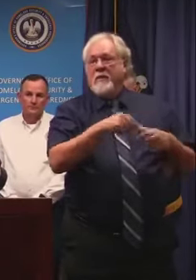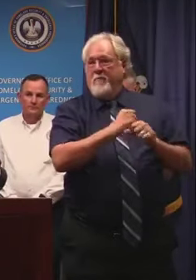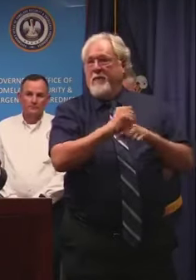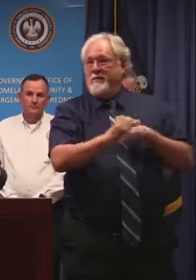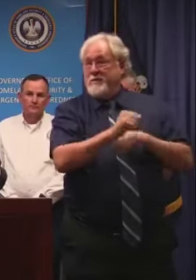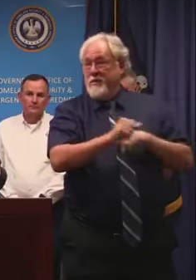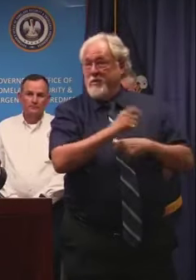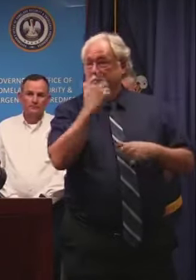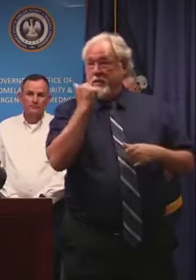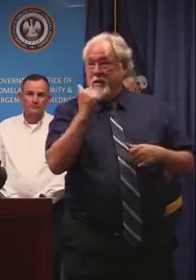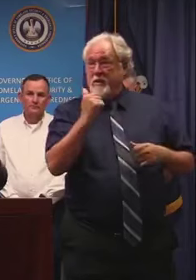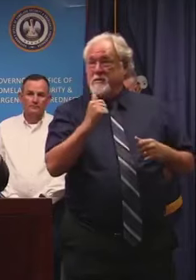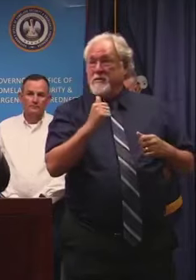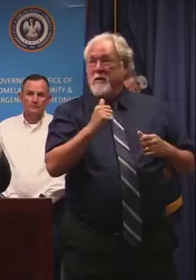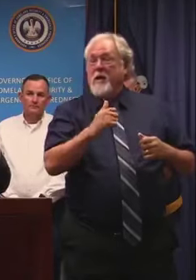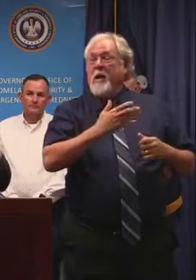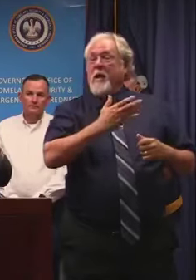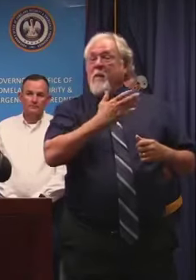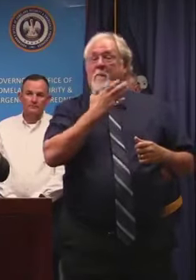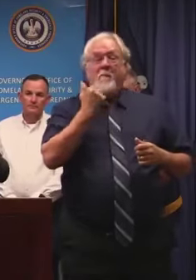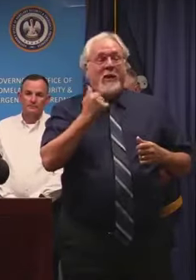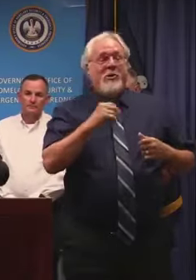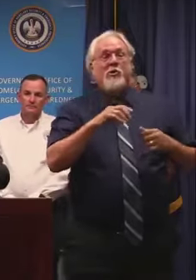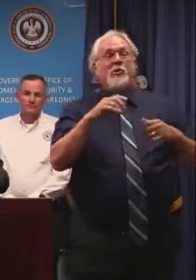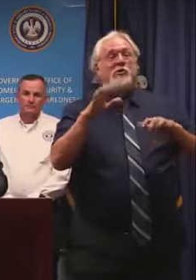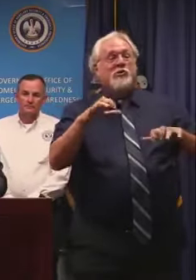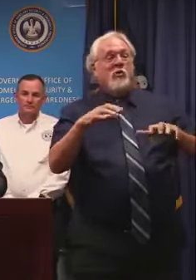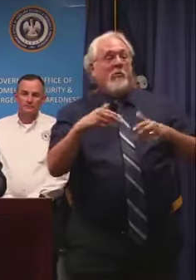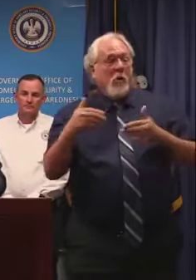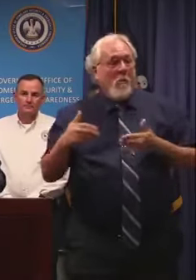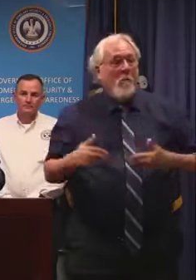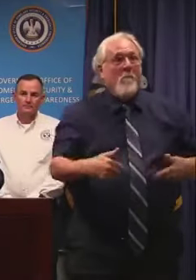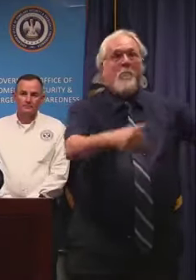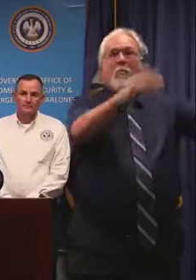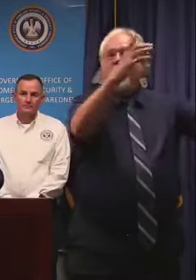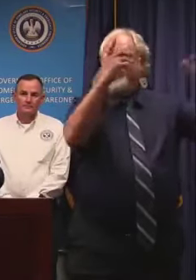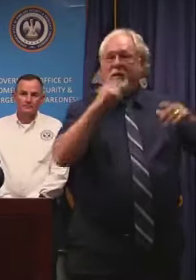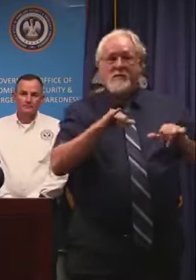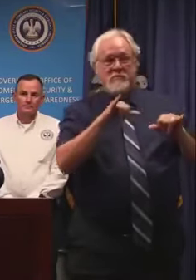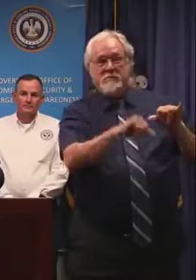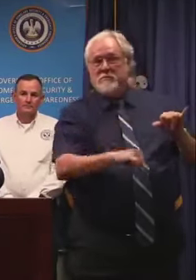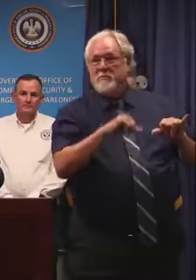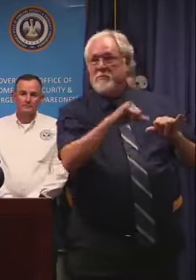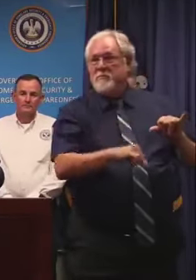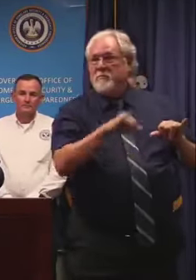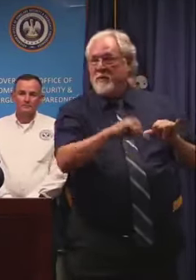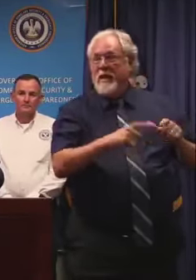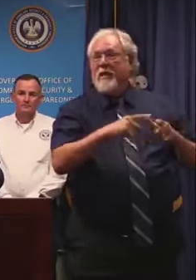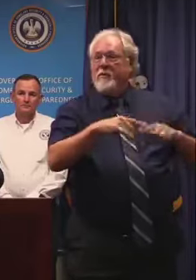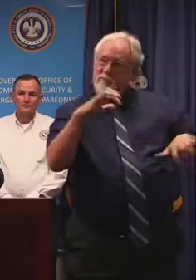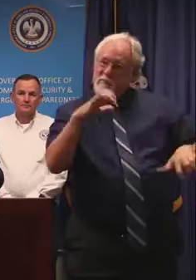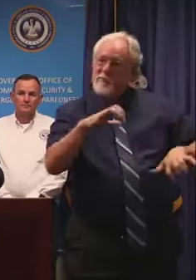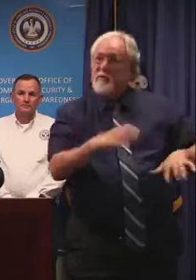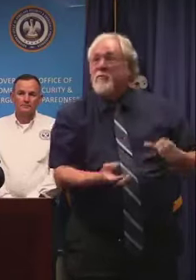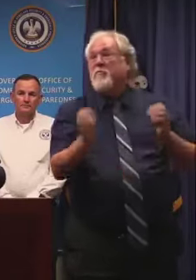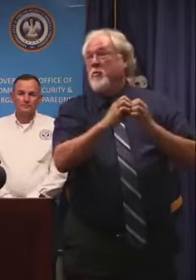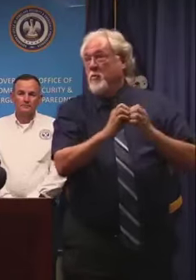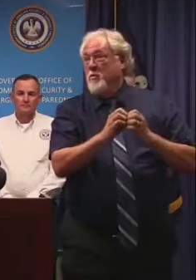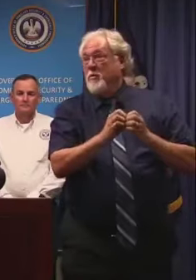dangerous because you'd much rather a storm just move out of the area, because the longer it sits in one place, the more rain that it will